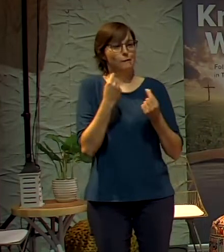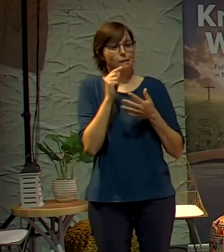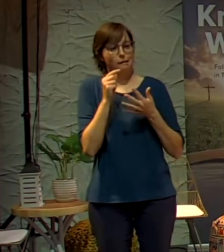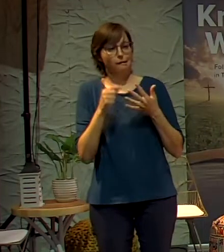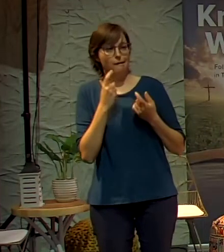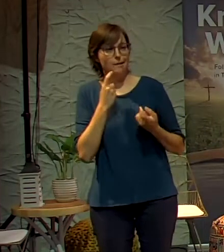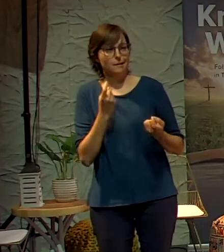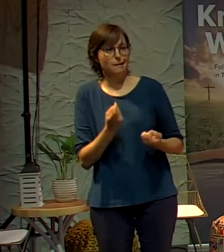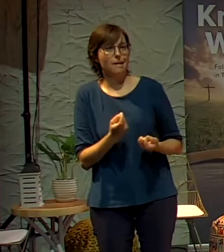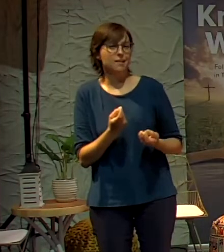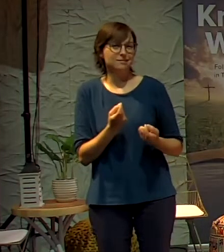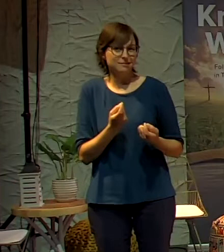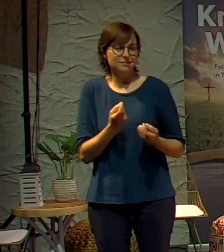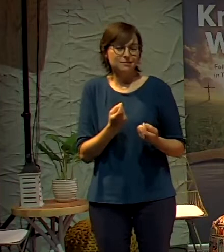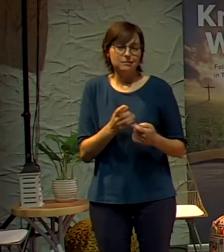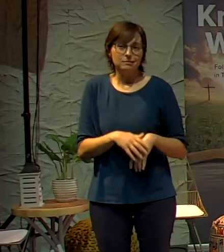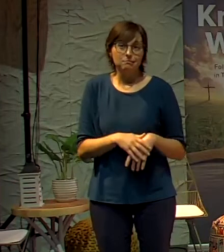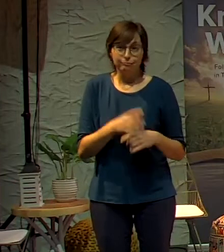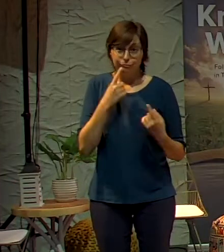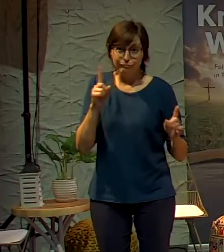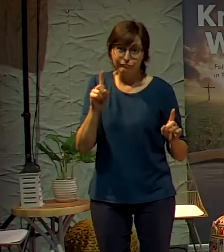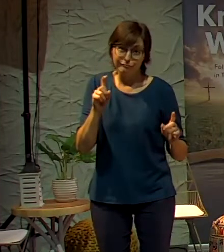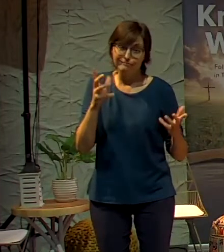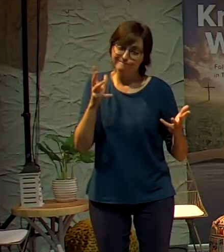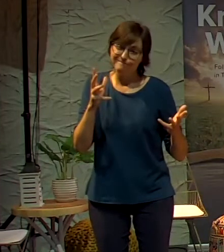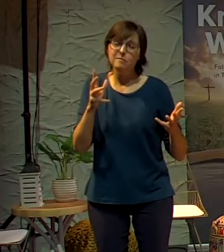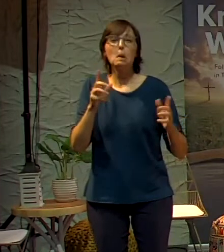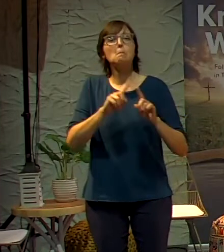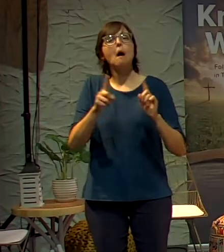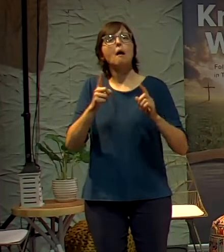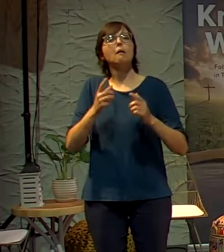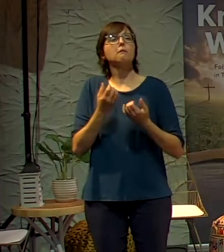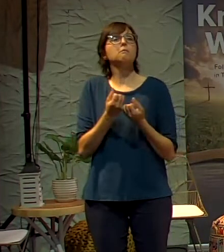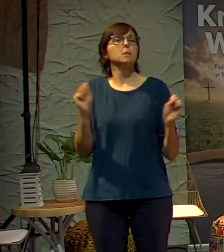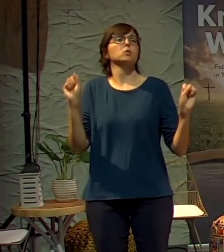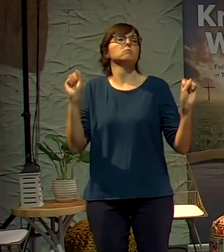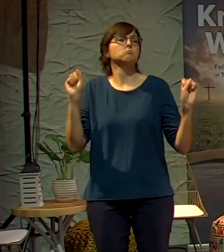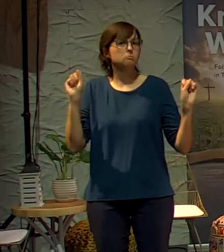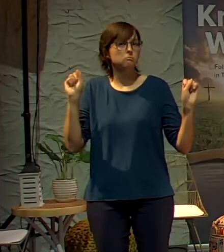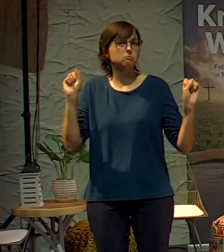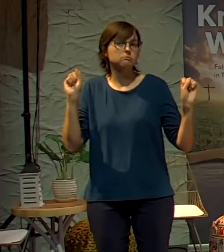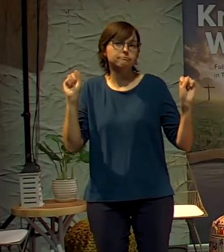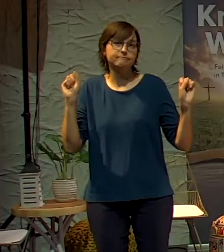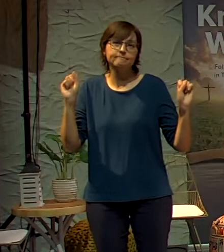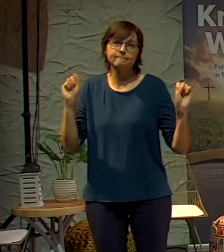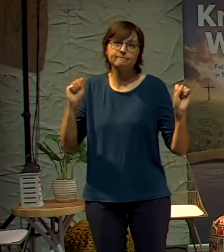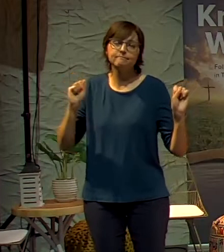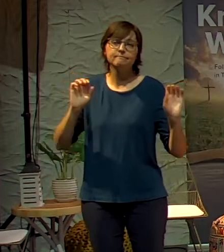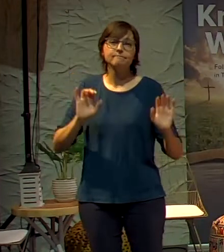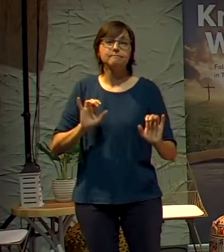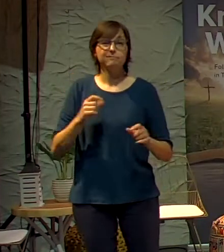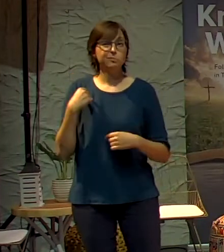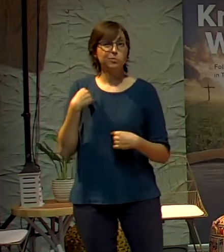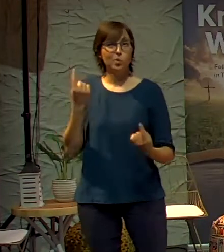counterintuitive. But I'll tell you what it also is. It's liberating. When you just I've been in the church for 25